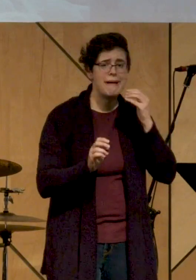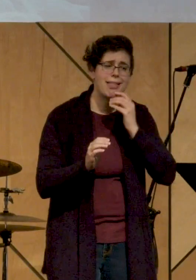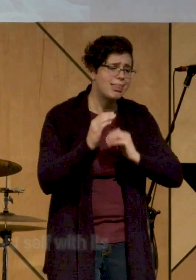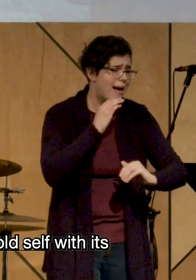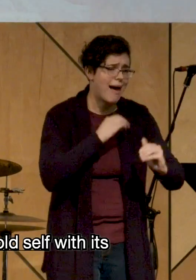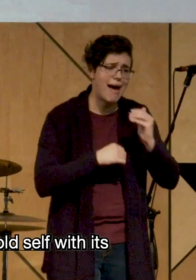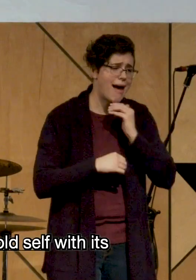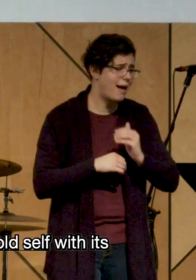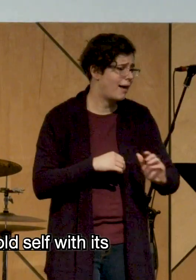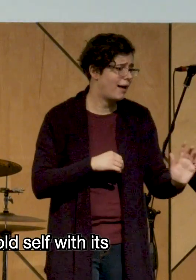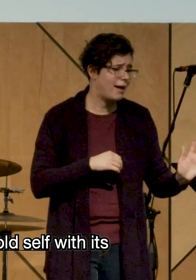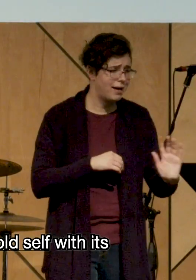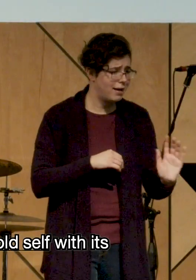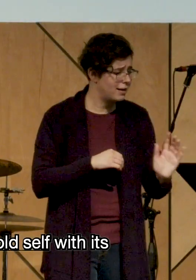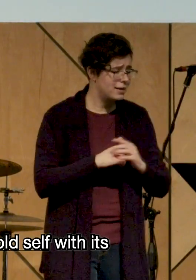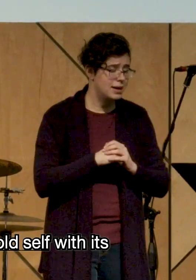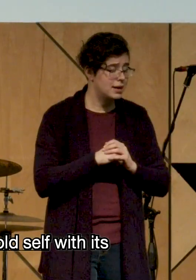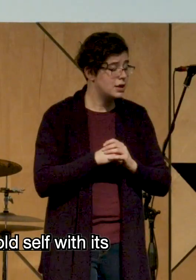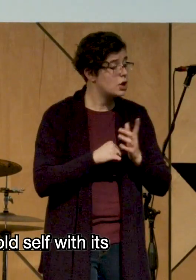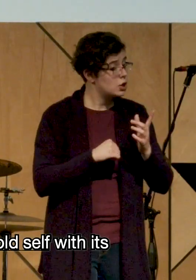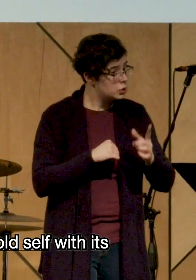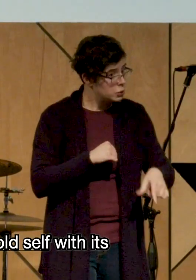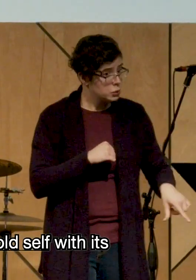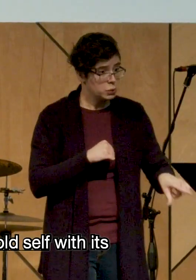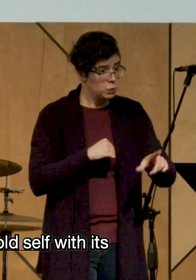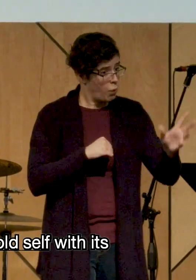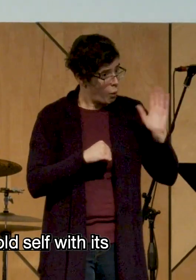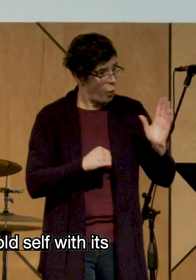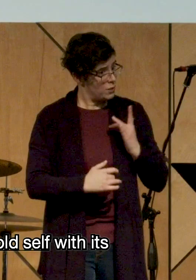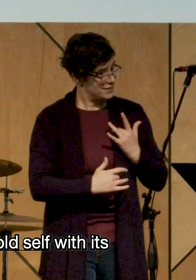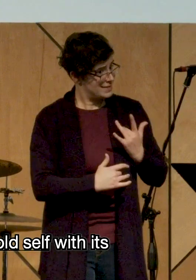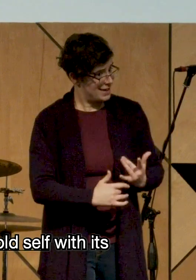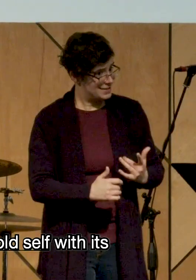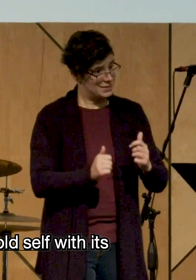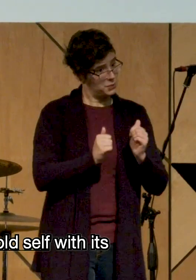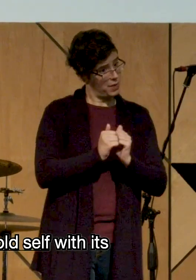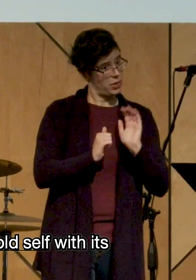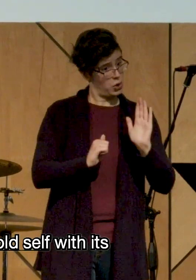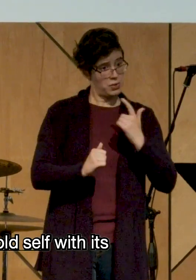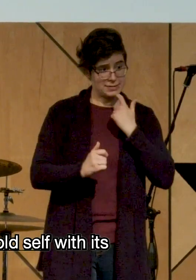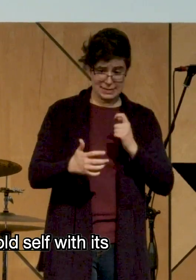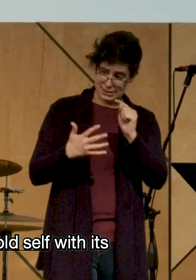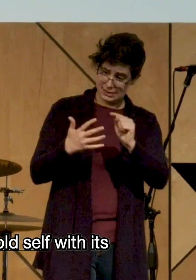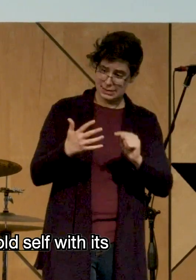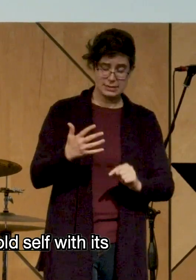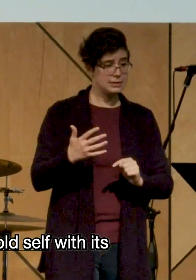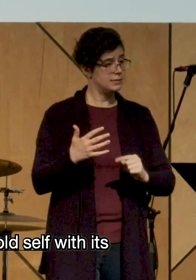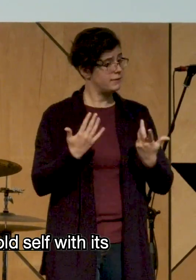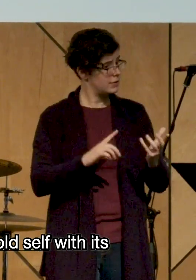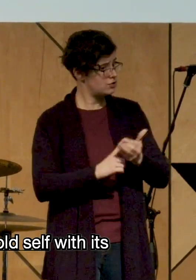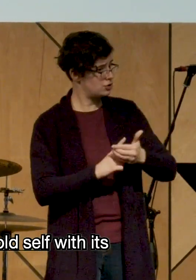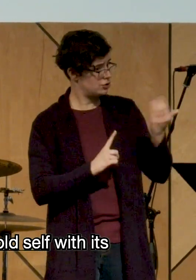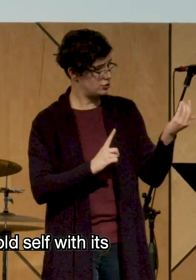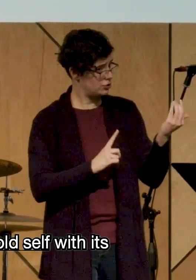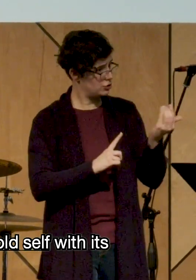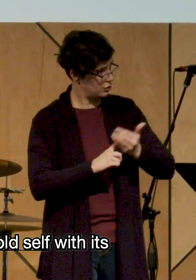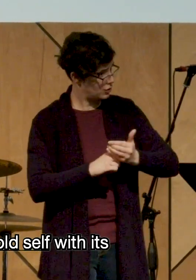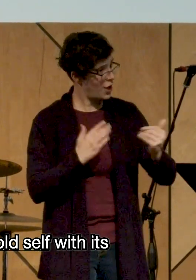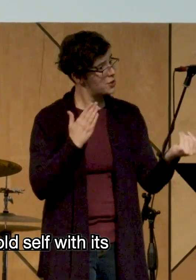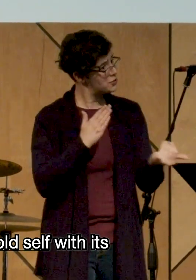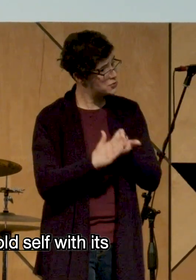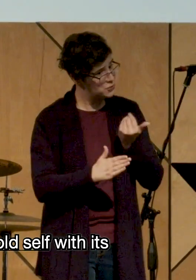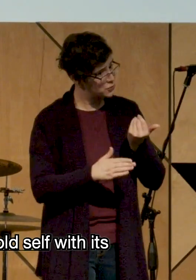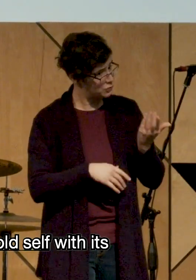another, seeing that you have put off the old self with its practices and have put on the